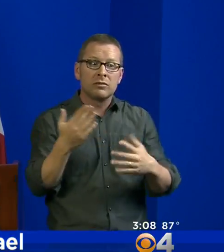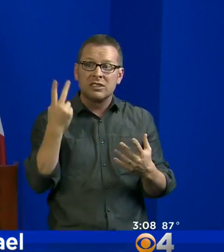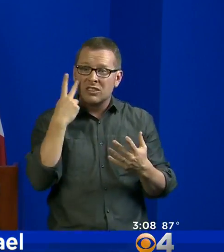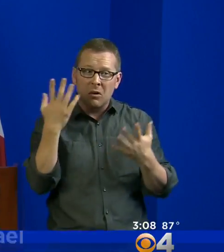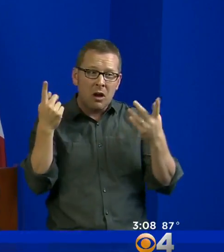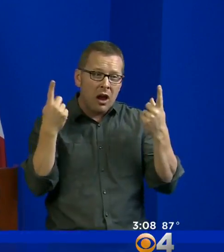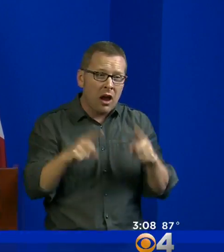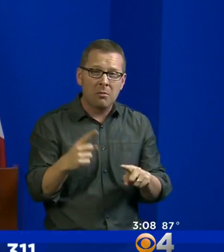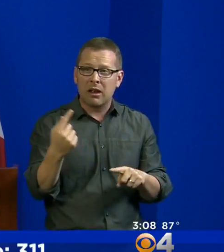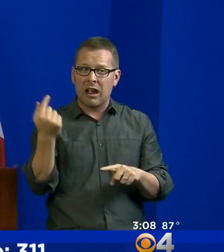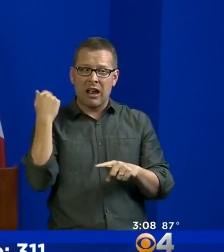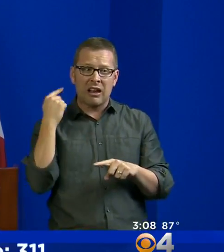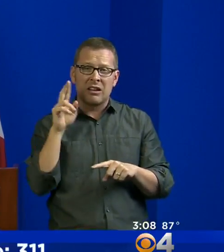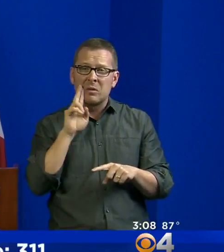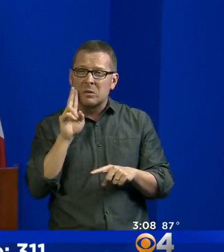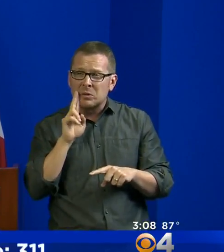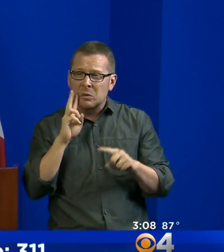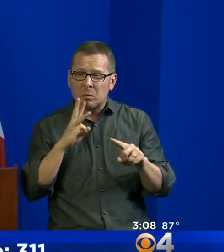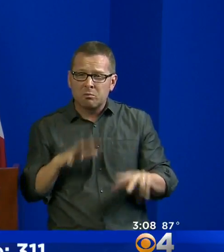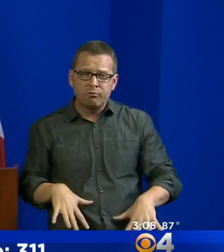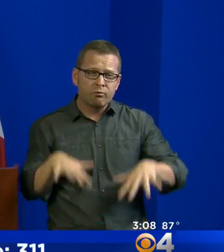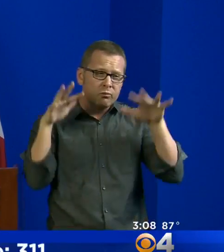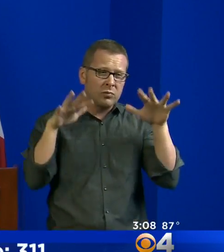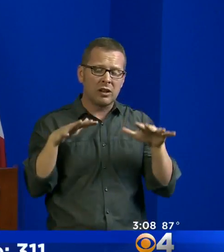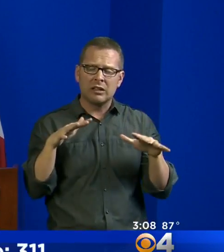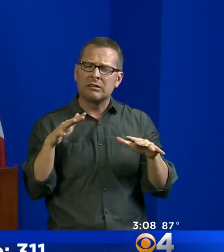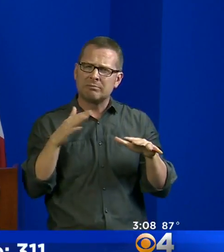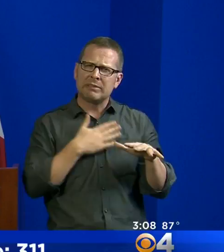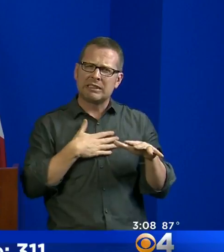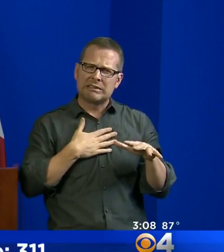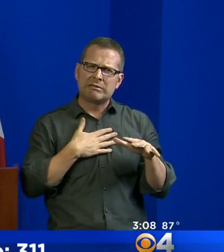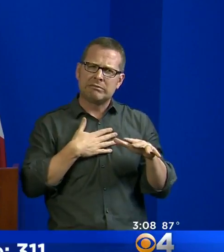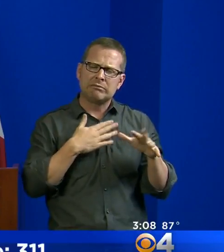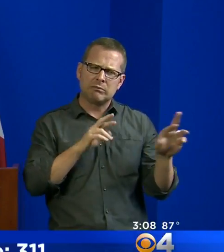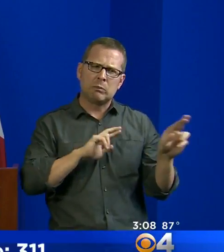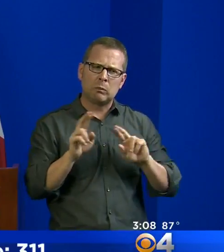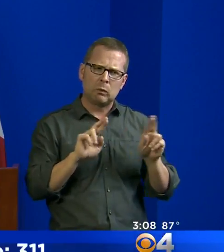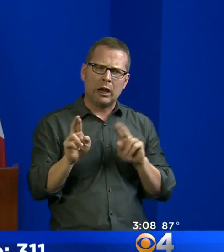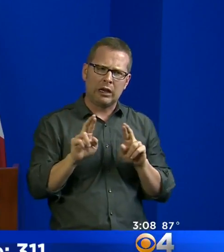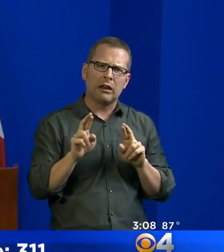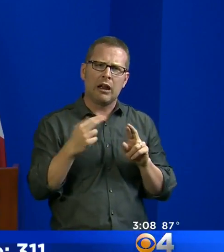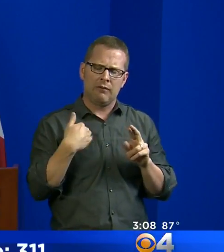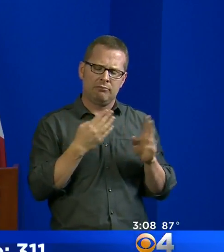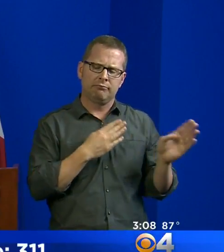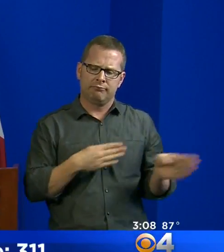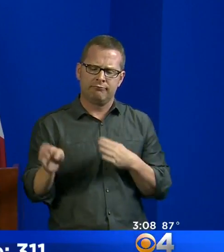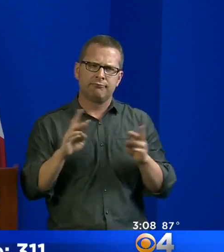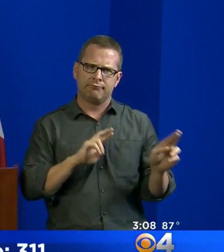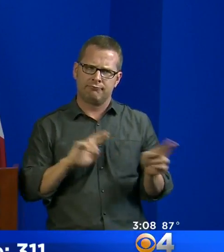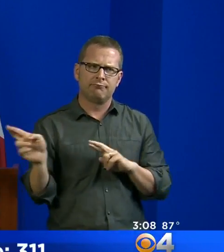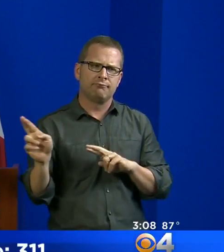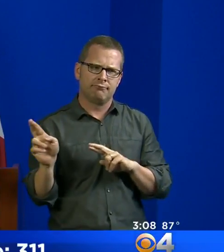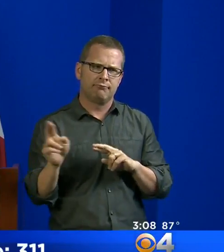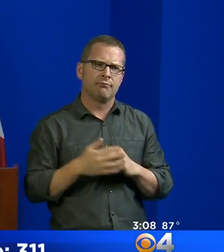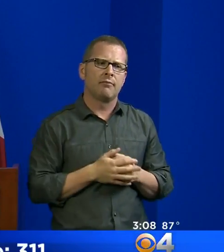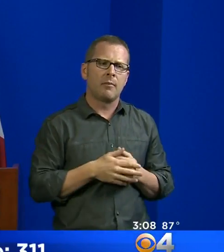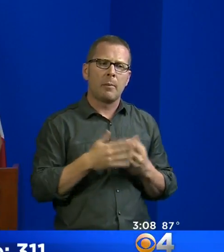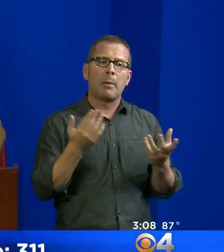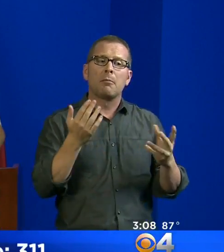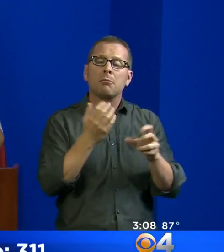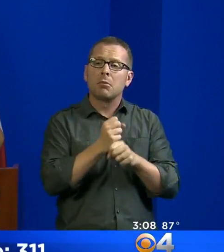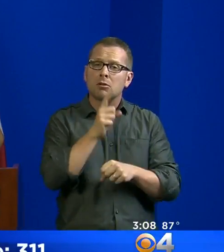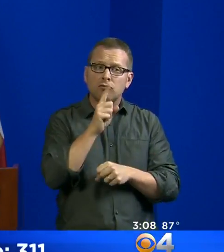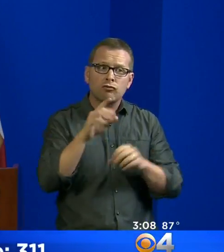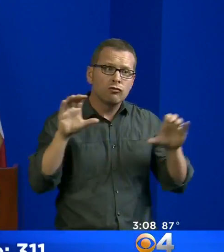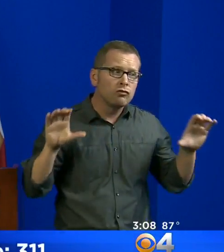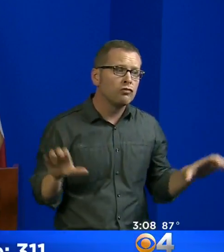in place. Some of the things that we're doing at the Broward Sheriff's Office is our Director of Traffic is going out to the port,